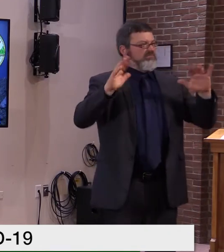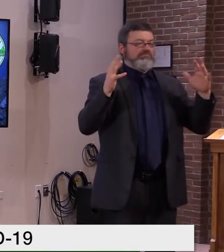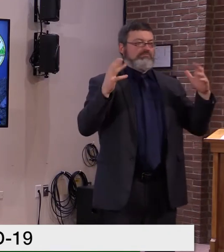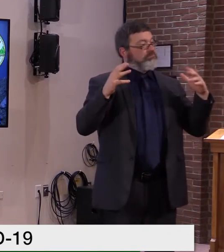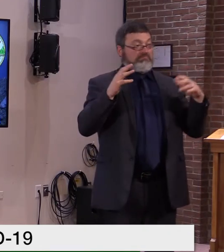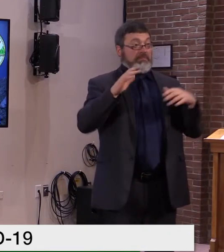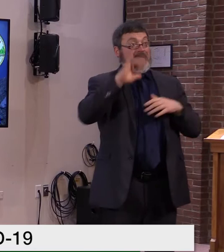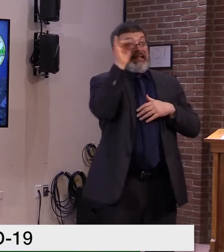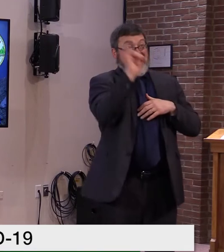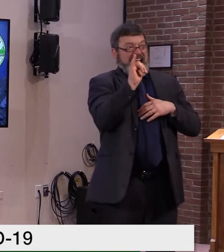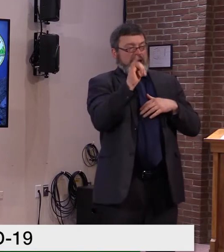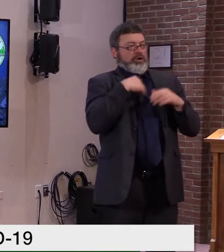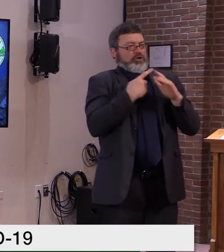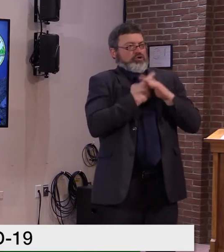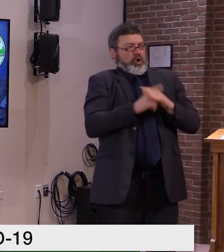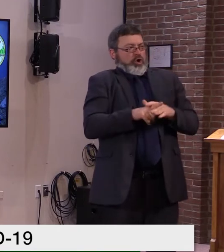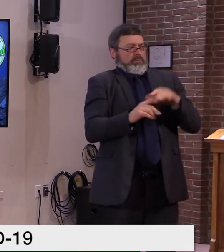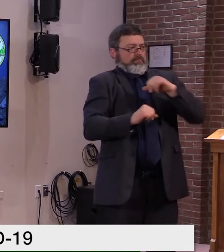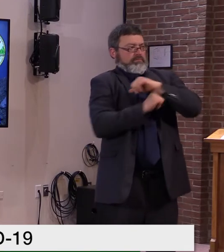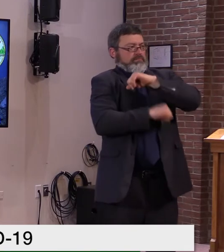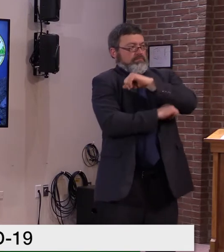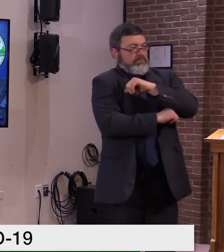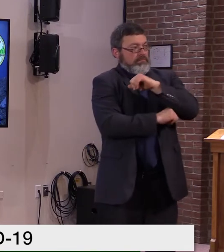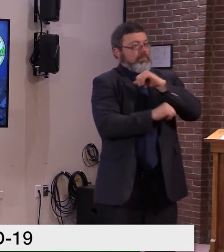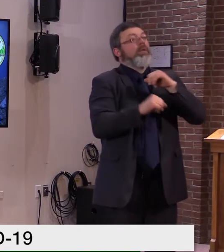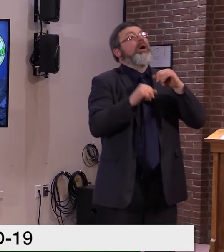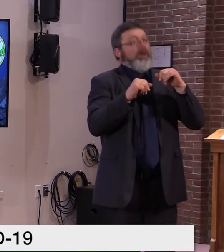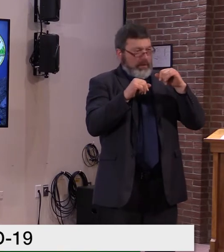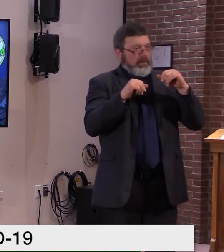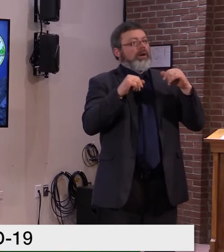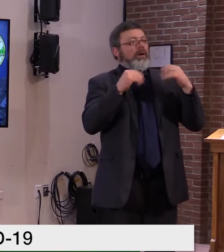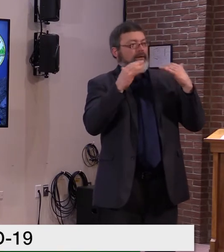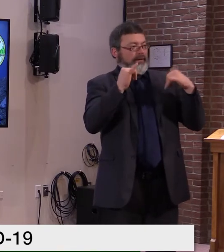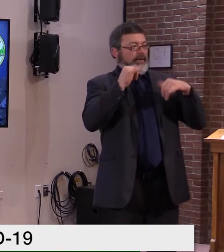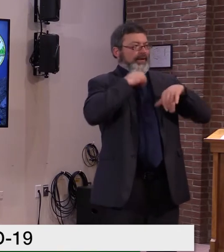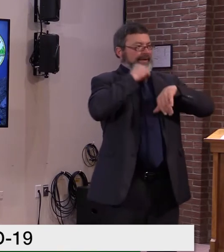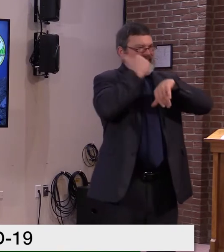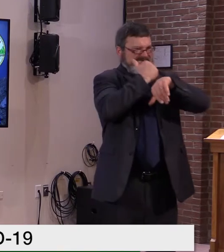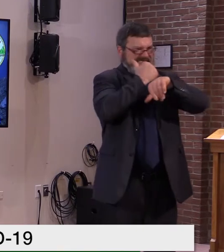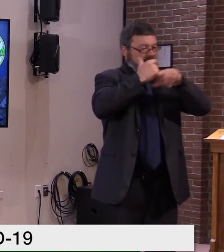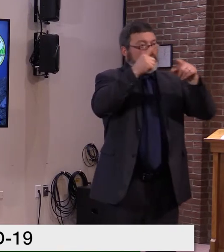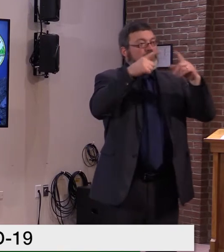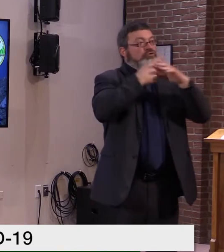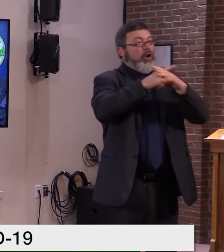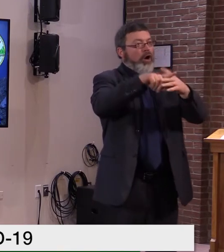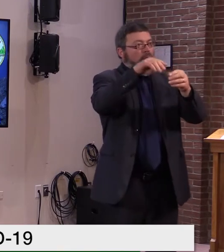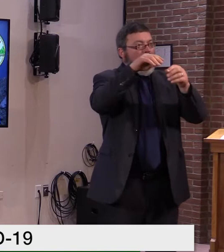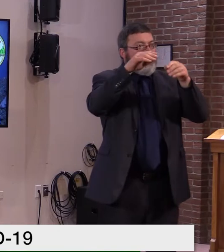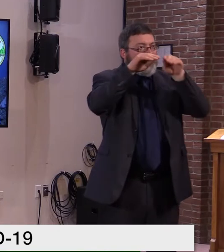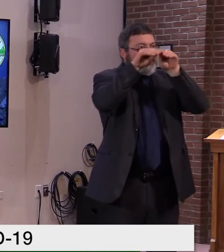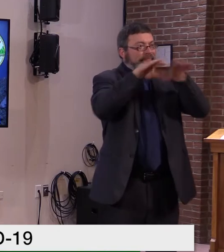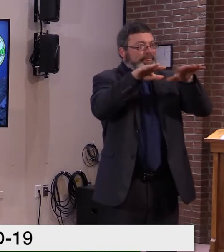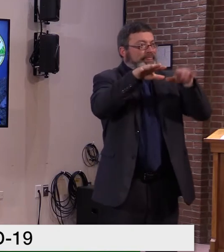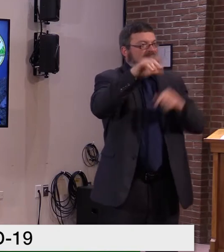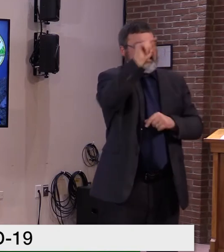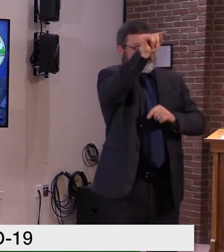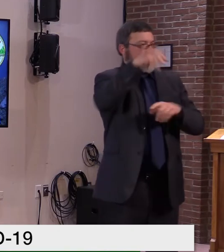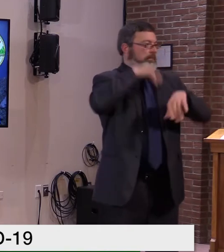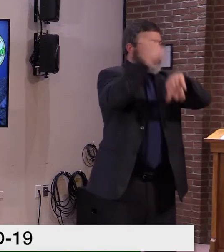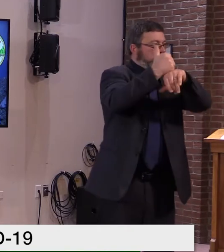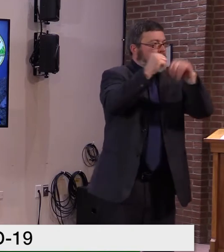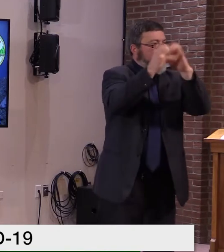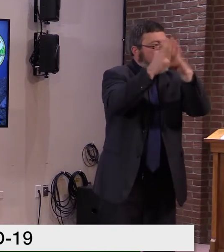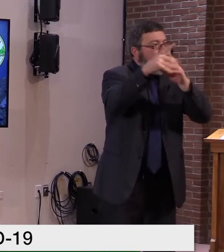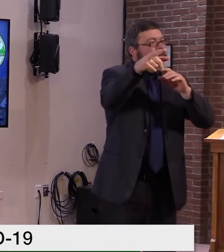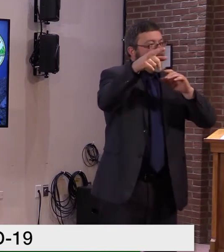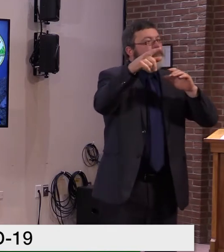to specific outbreaks and other needs, but we're also adding to that capacity with permanent